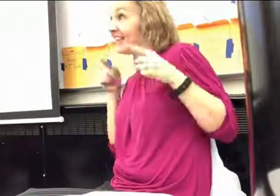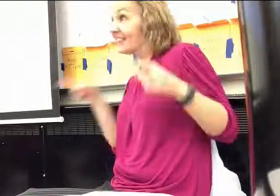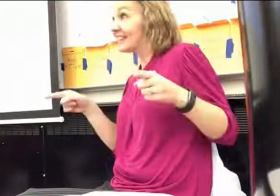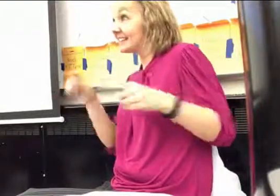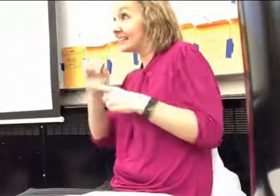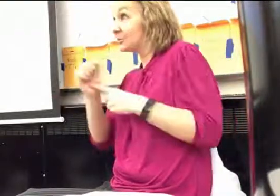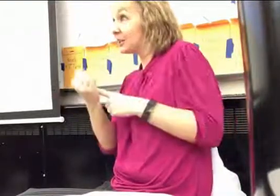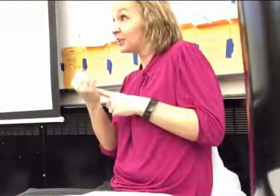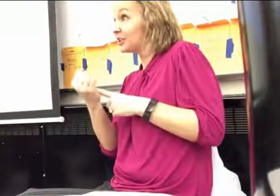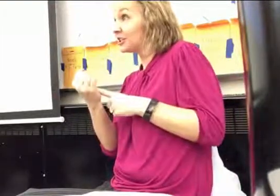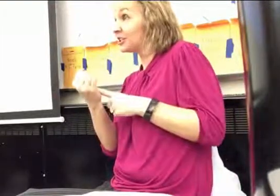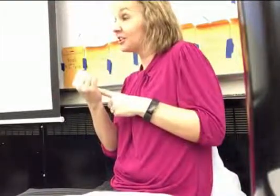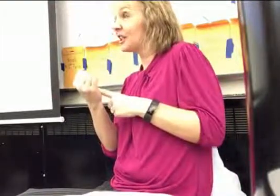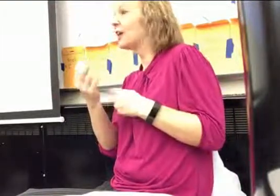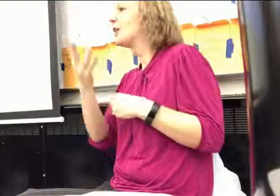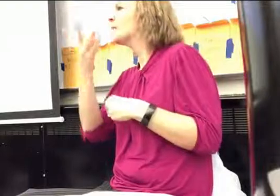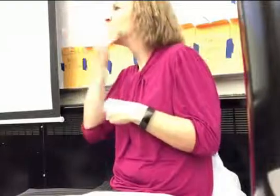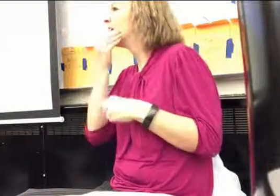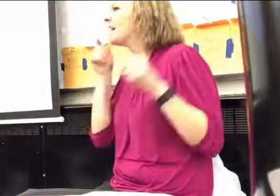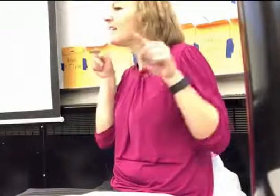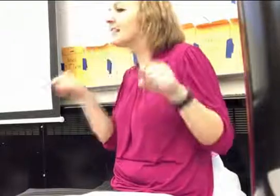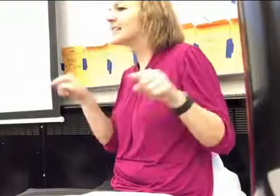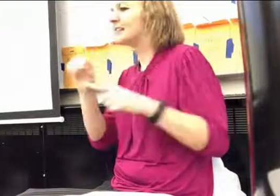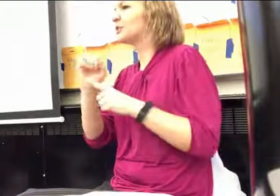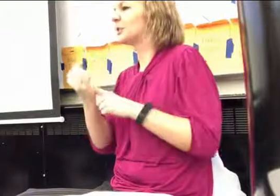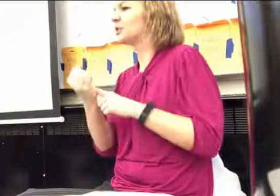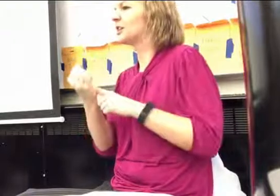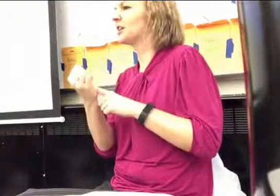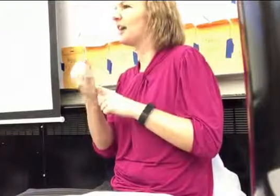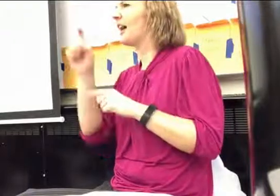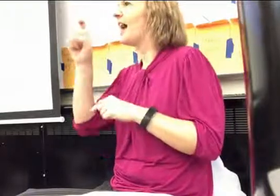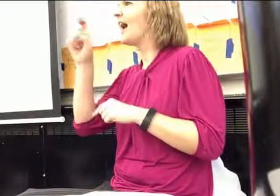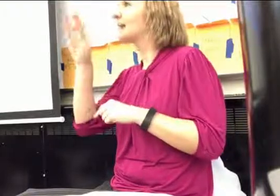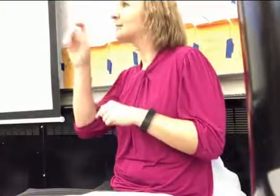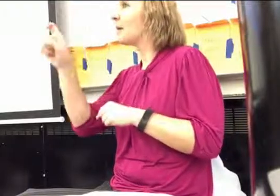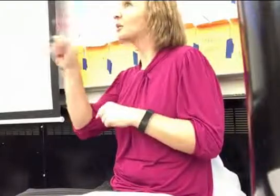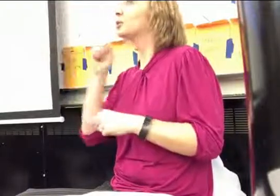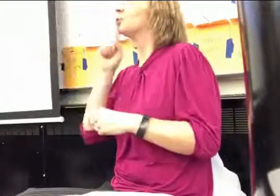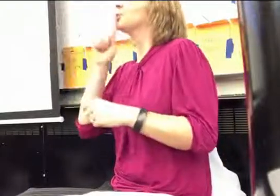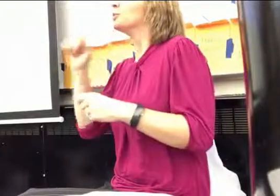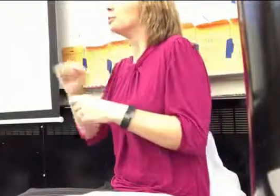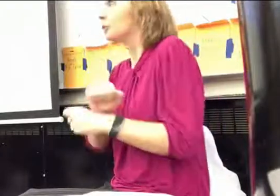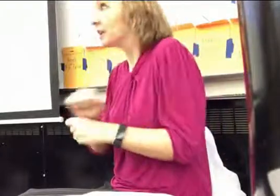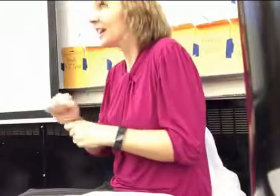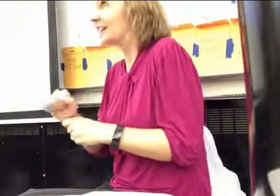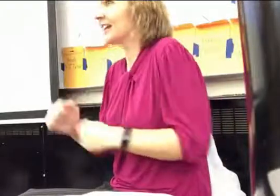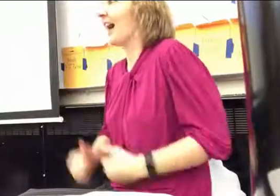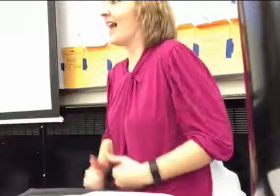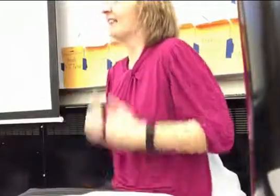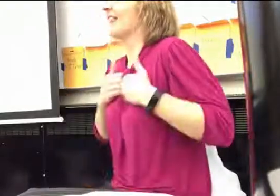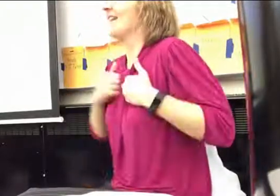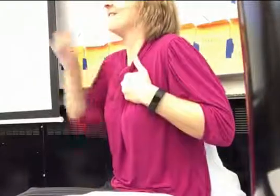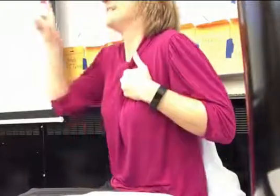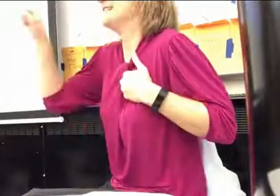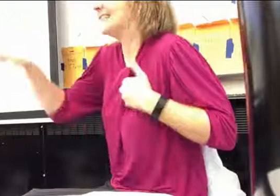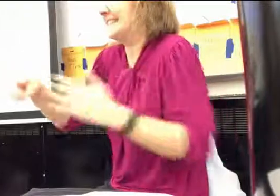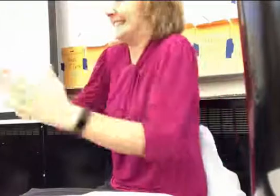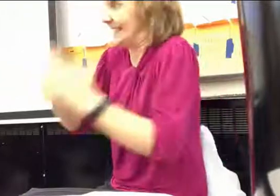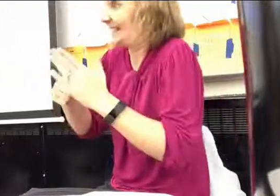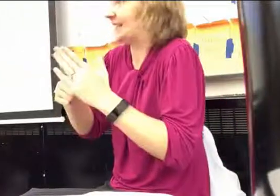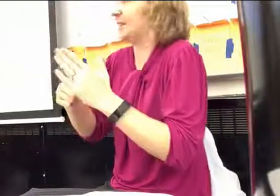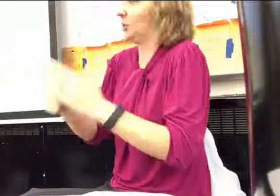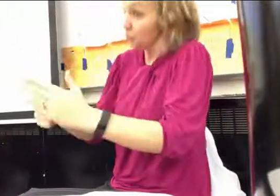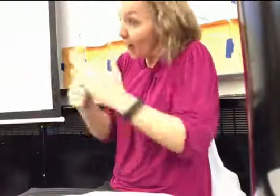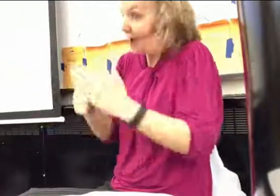situation, let's pretend in this situation that Xbox truly is a life necessity where you have to have that